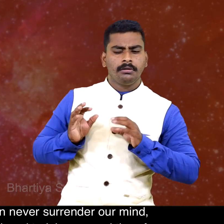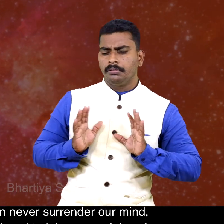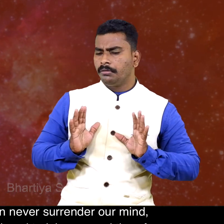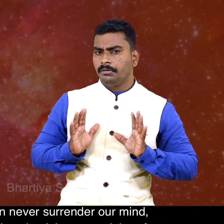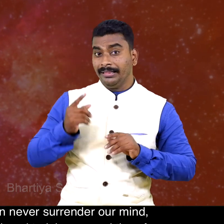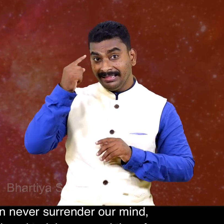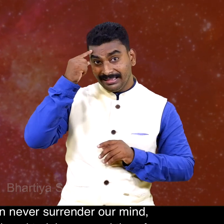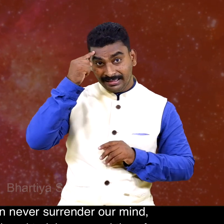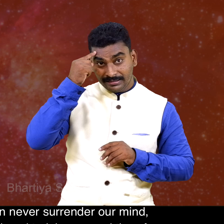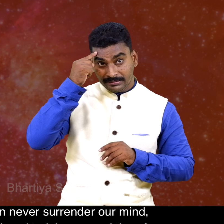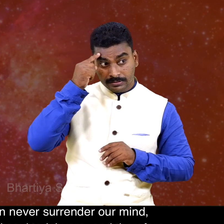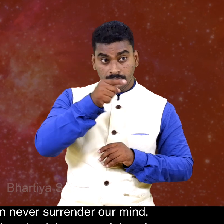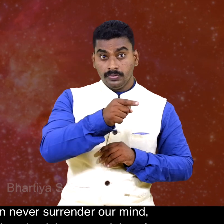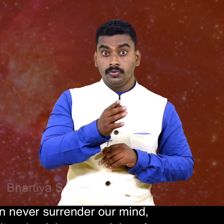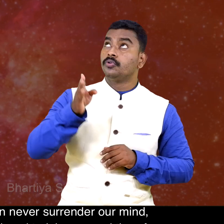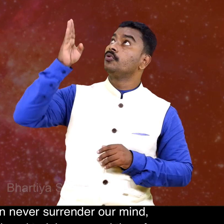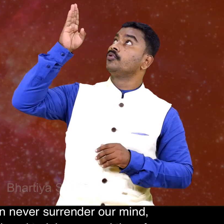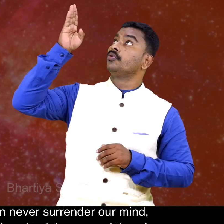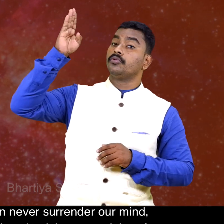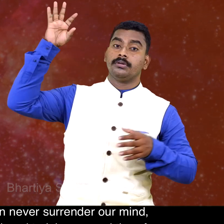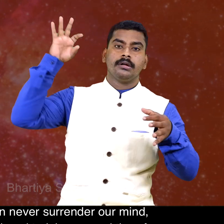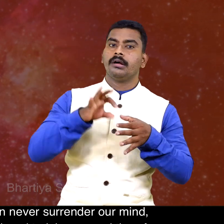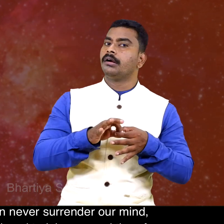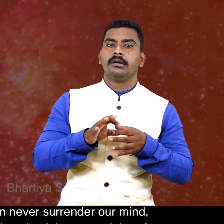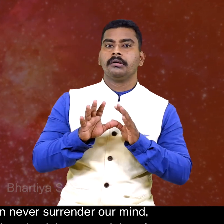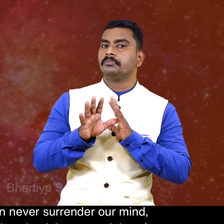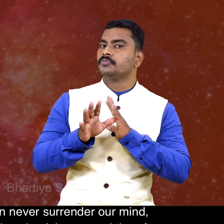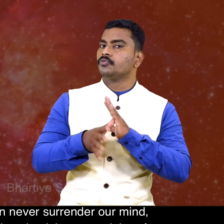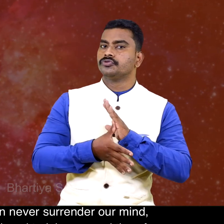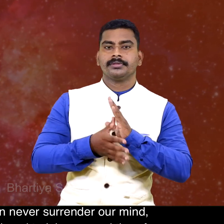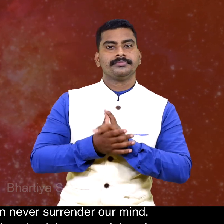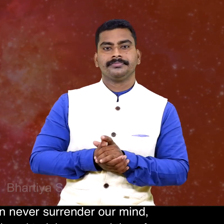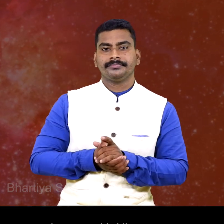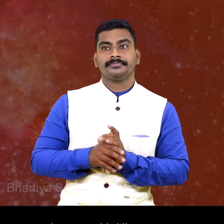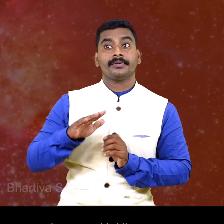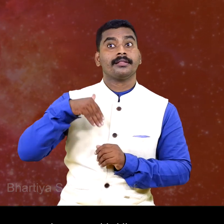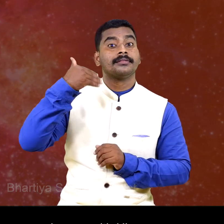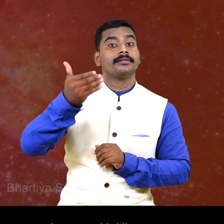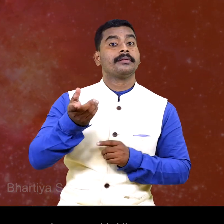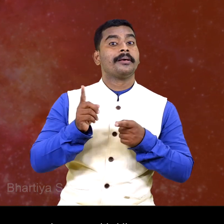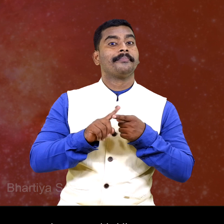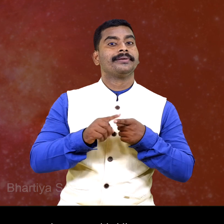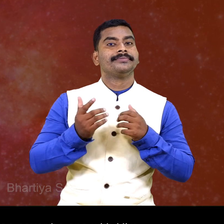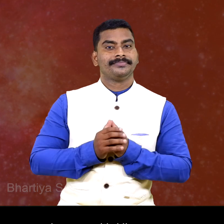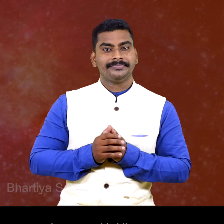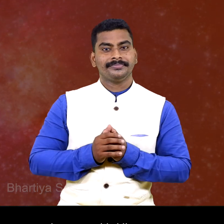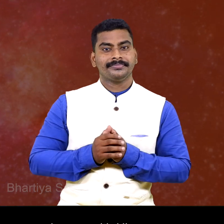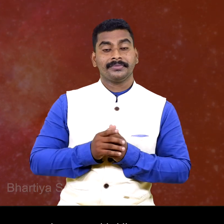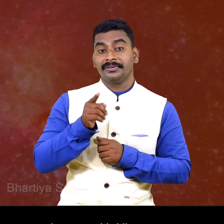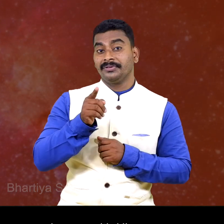mind, heart, and soul to Ishvara. Therefore, we can never be